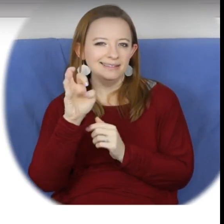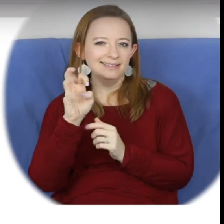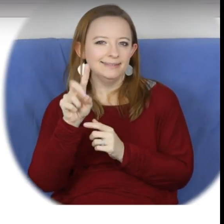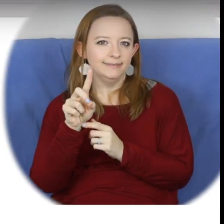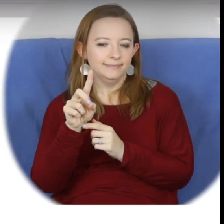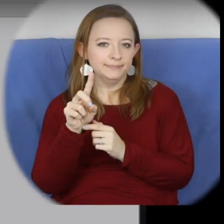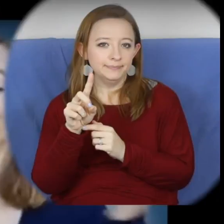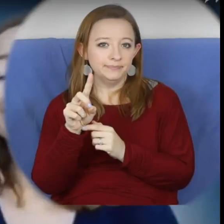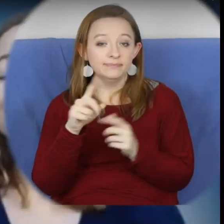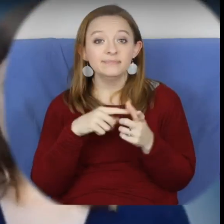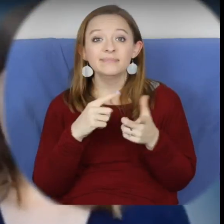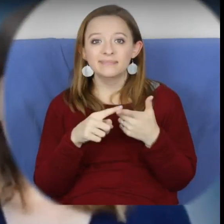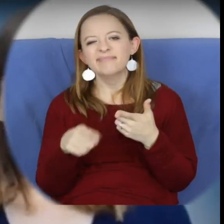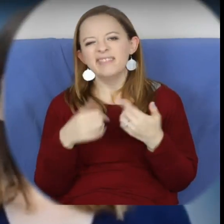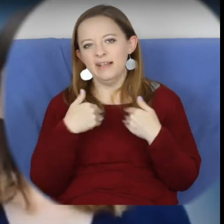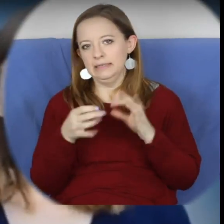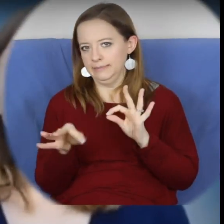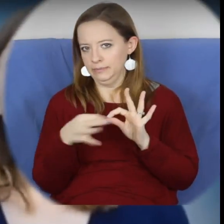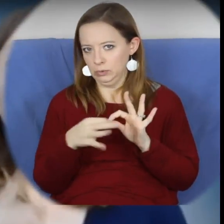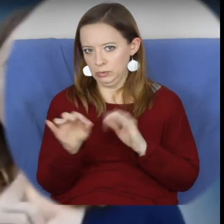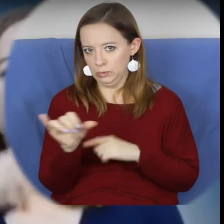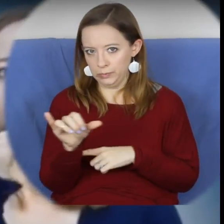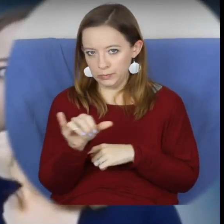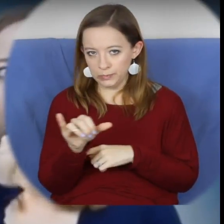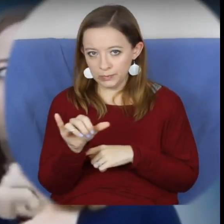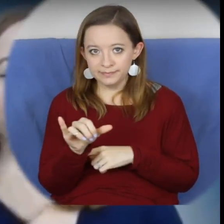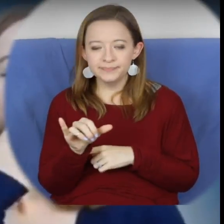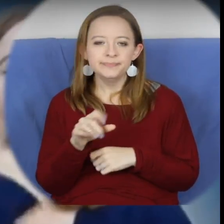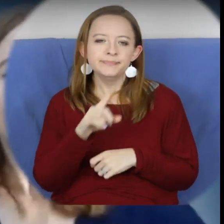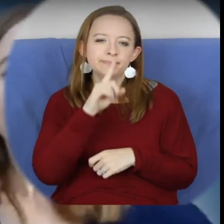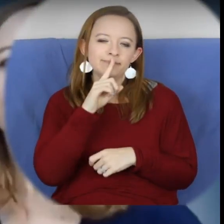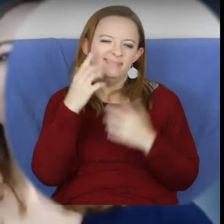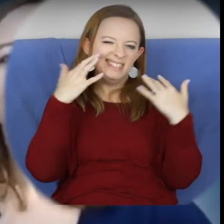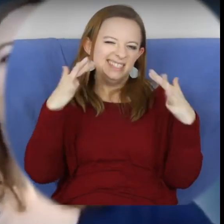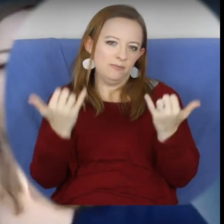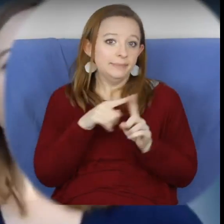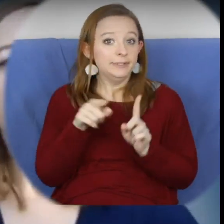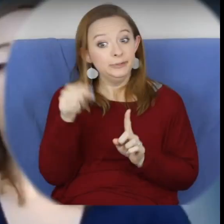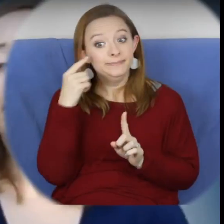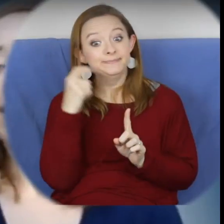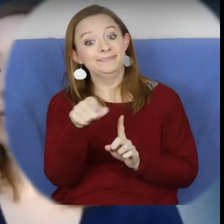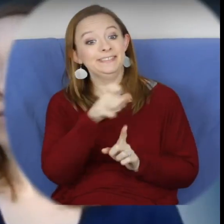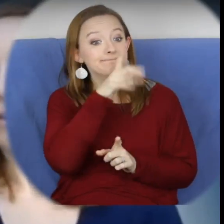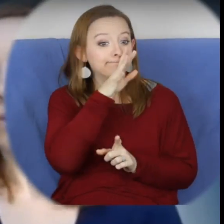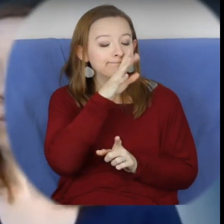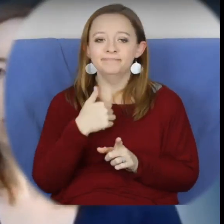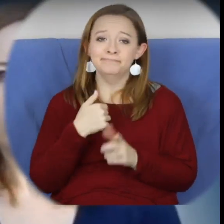connection to YouTube and the interpreting field and the experience that I have.